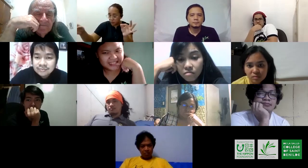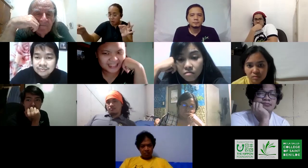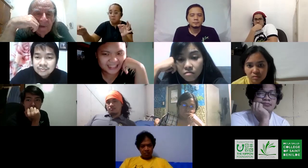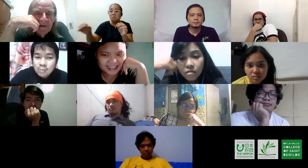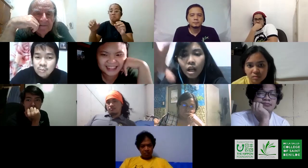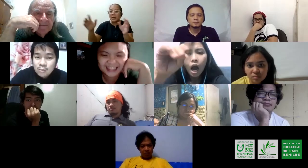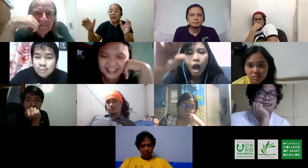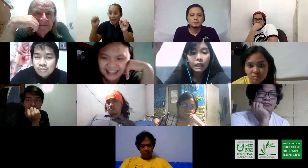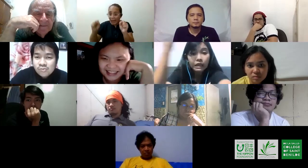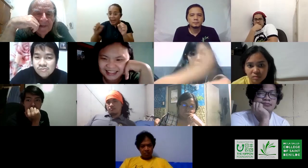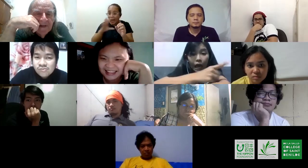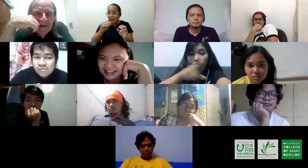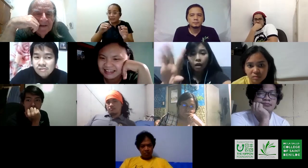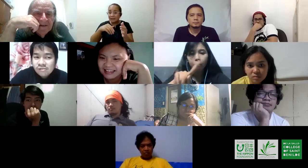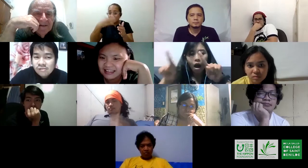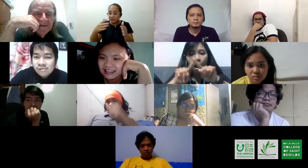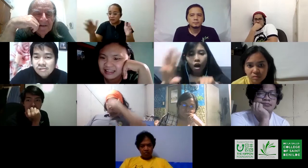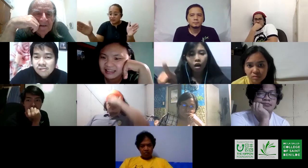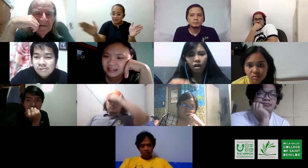Yeah.